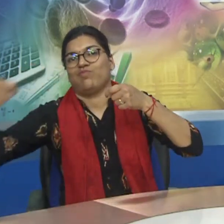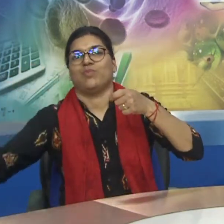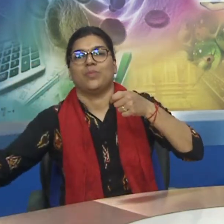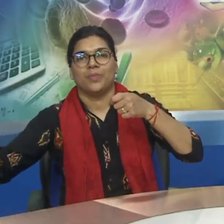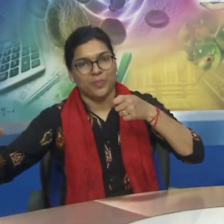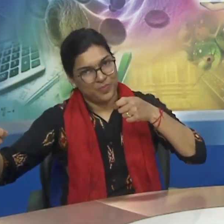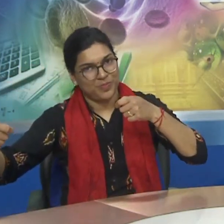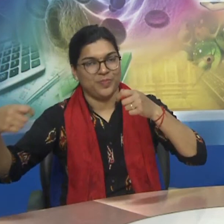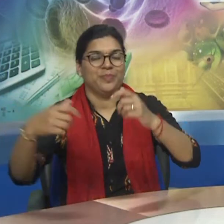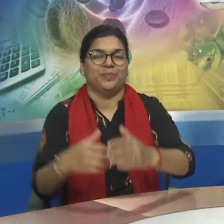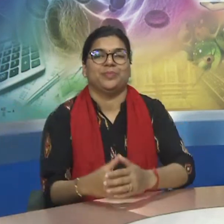can type again.